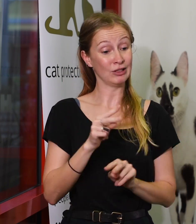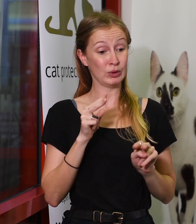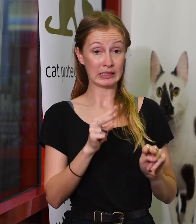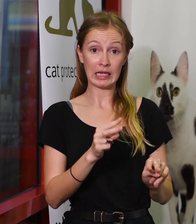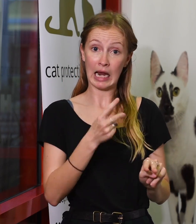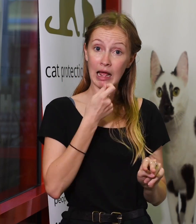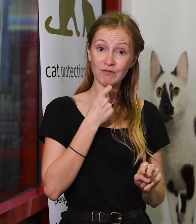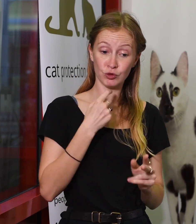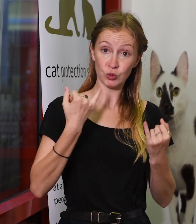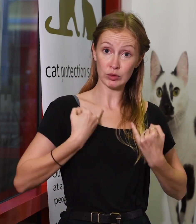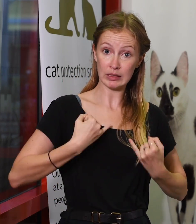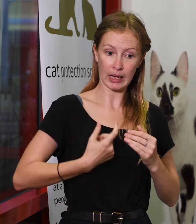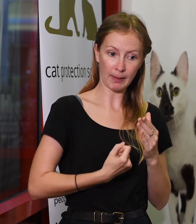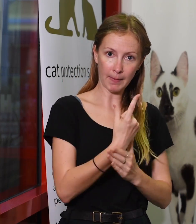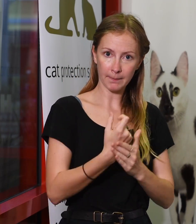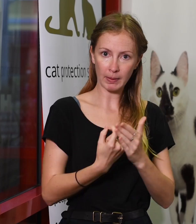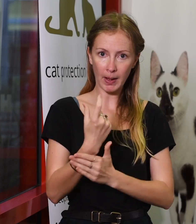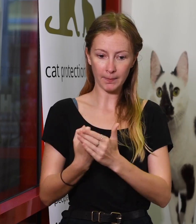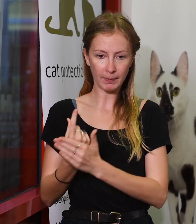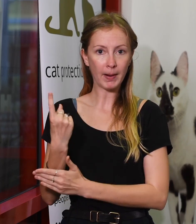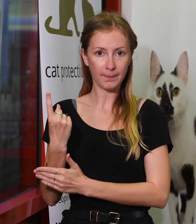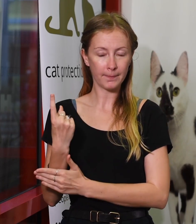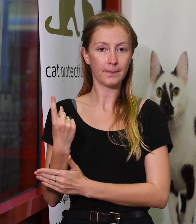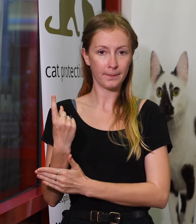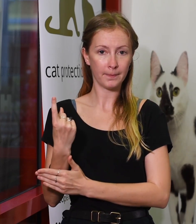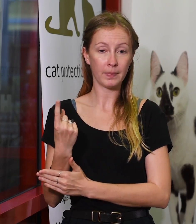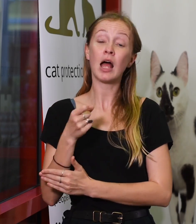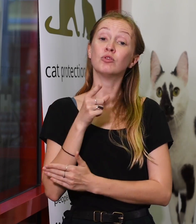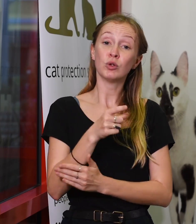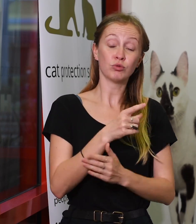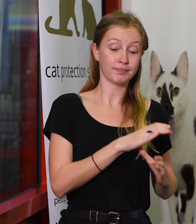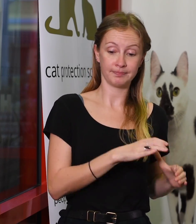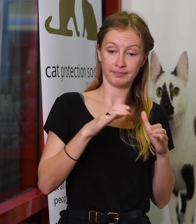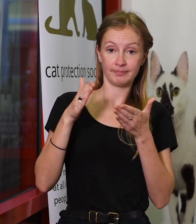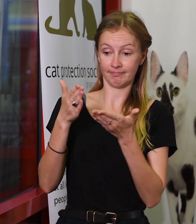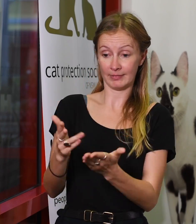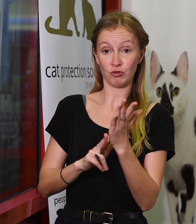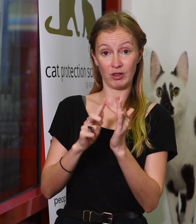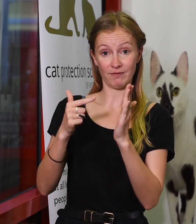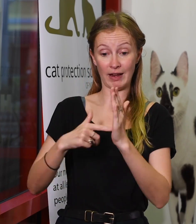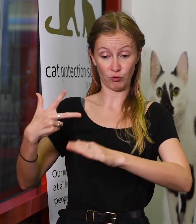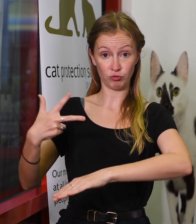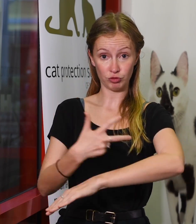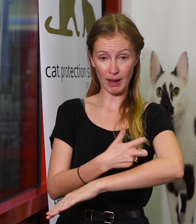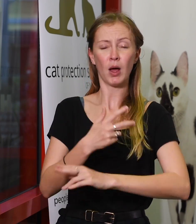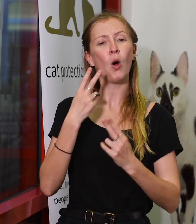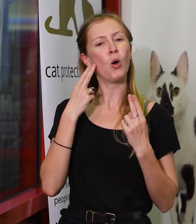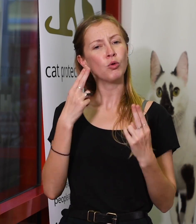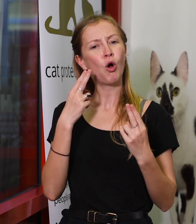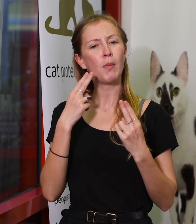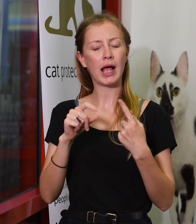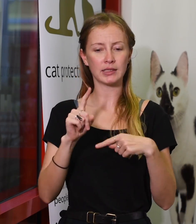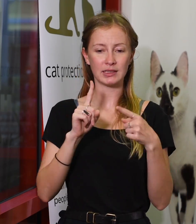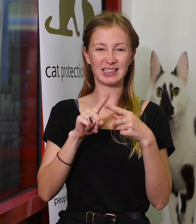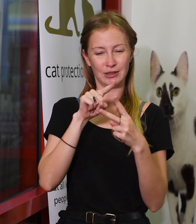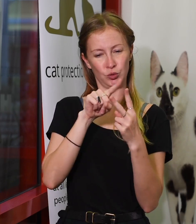associated with not vaccinating. So when you take your cat to the vet to get its jabs, it usually gets vaccinated against